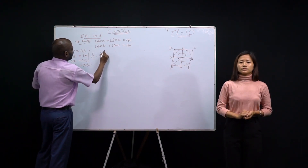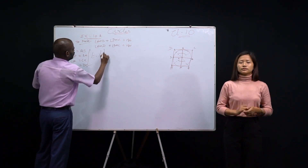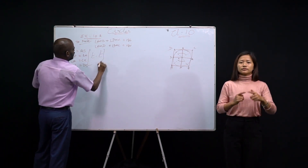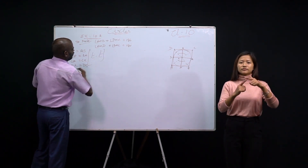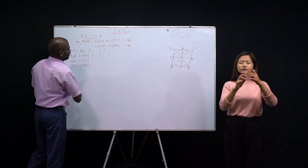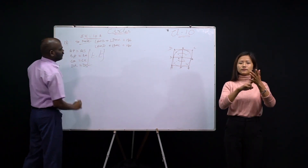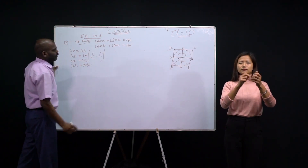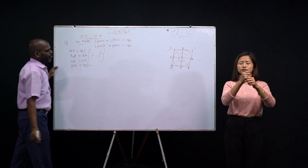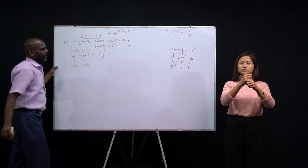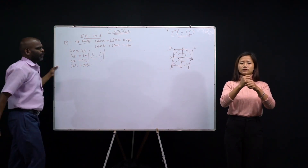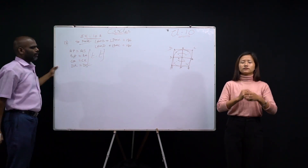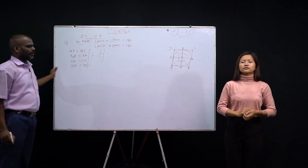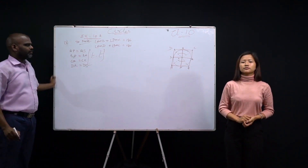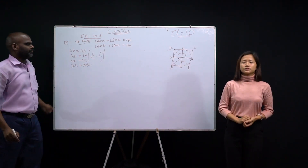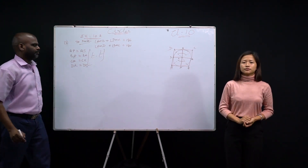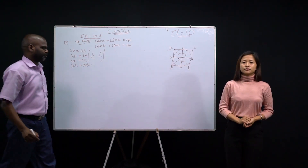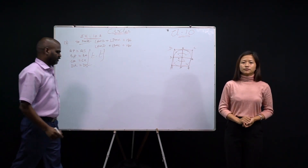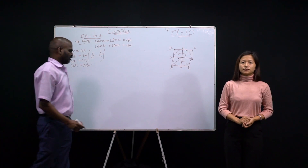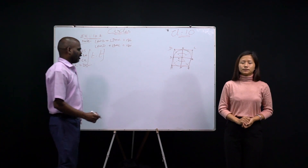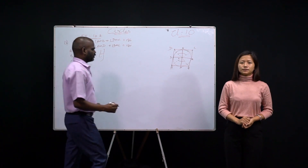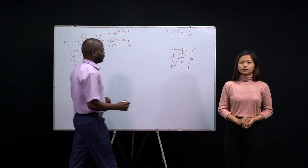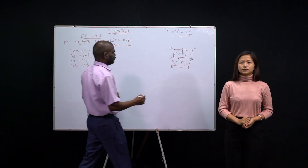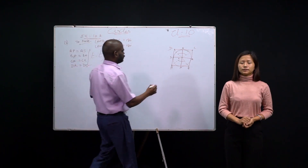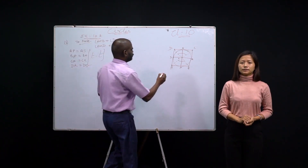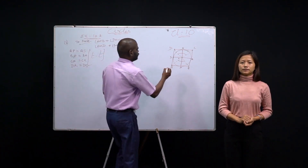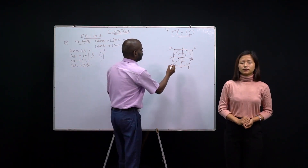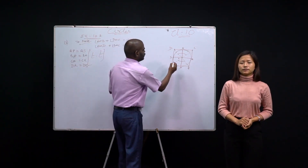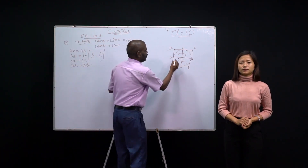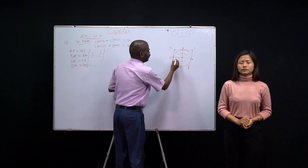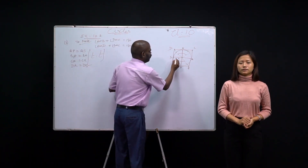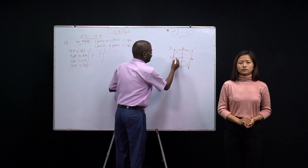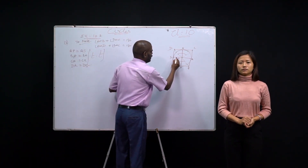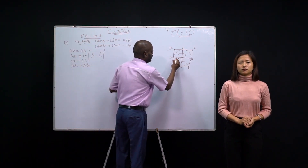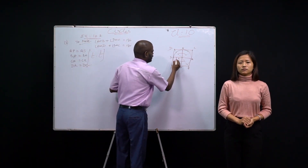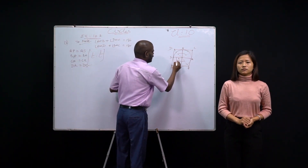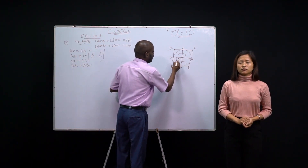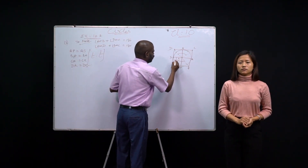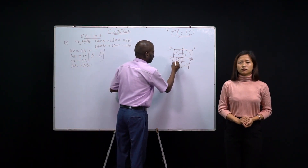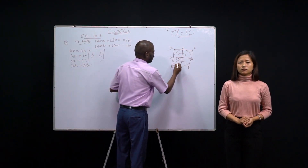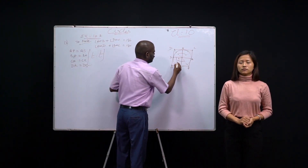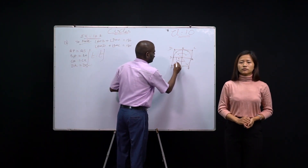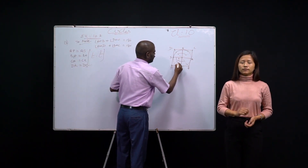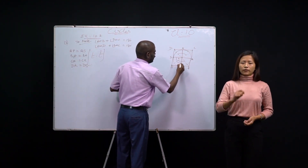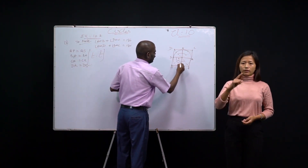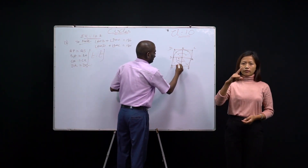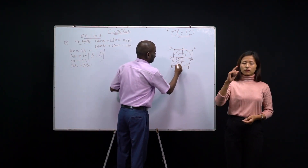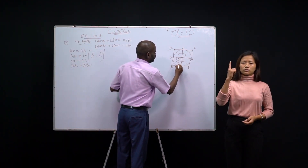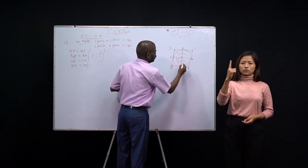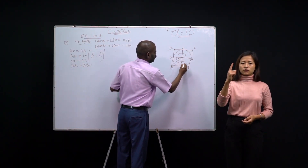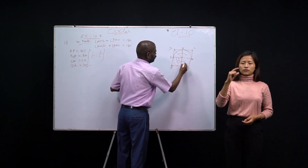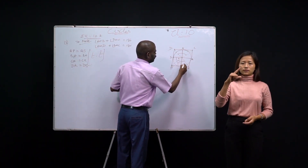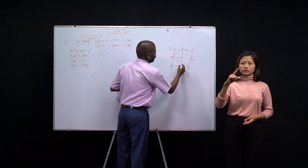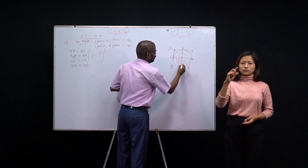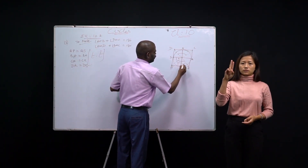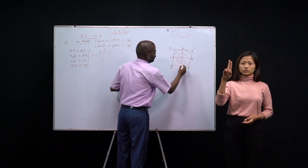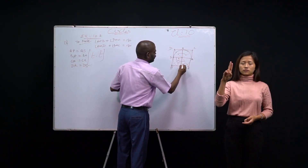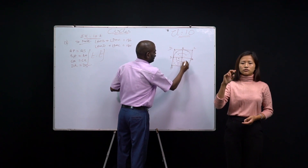Tangents theorem, shortly. Okay. Okay. Now comes. We'll make this is angle 1, angle